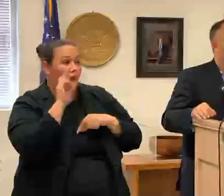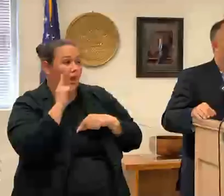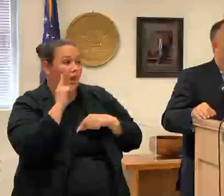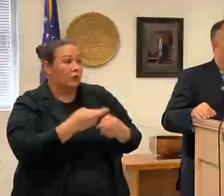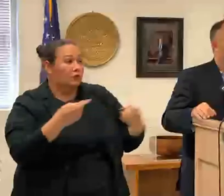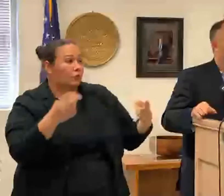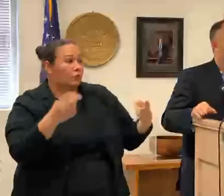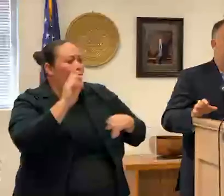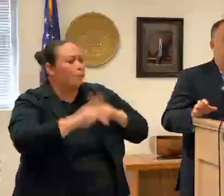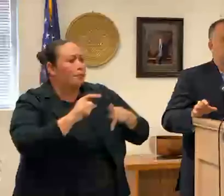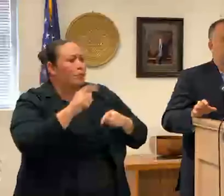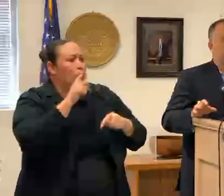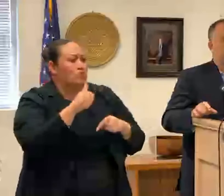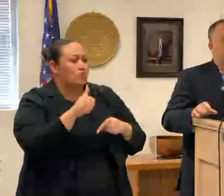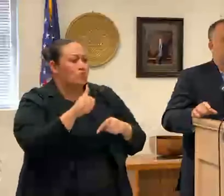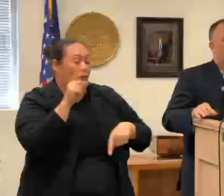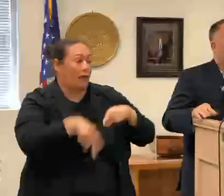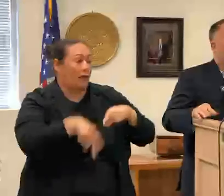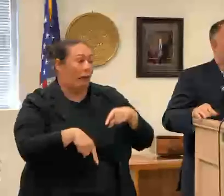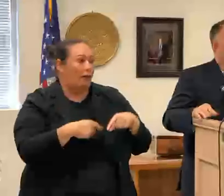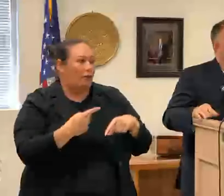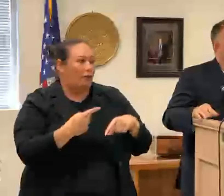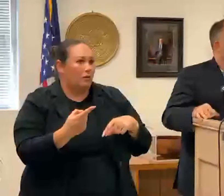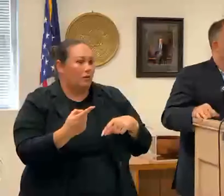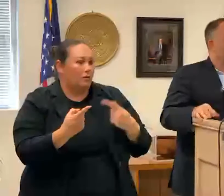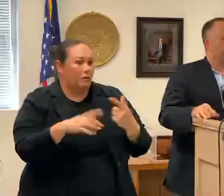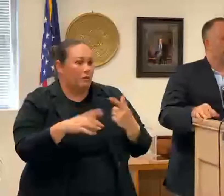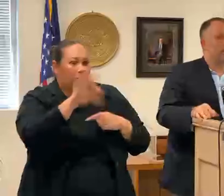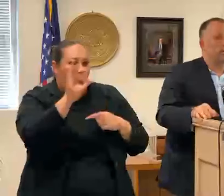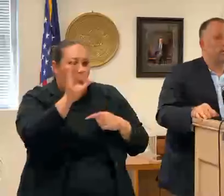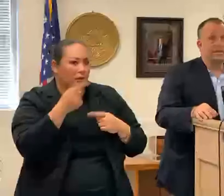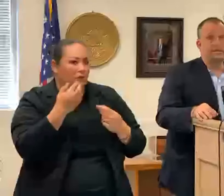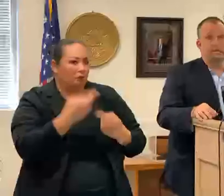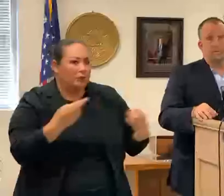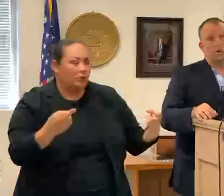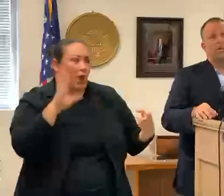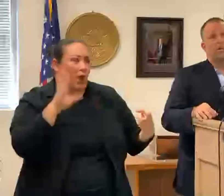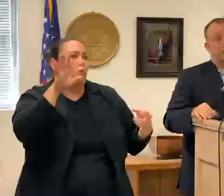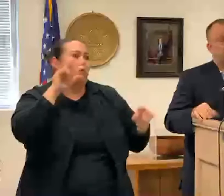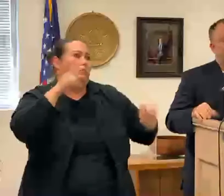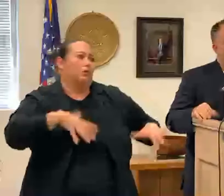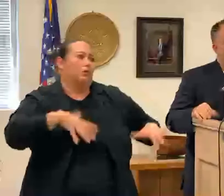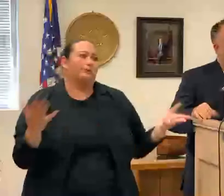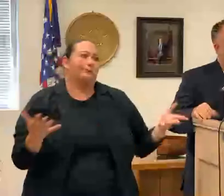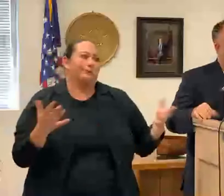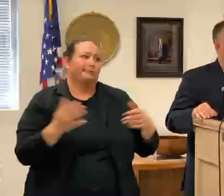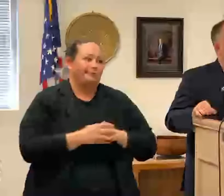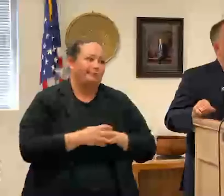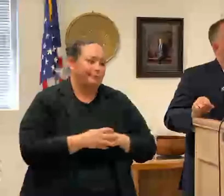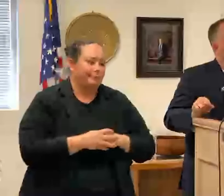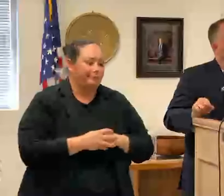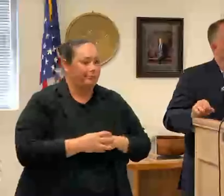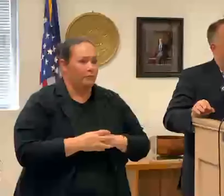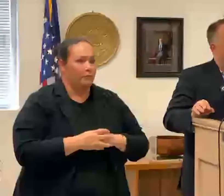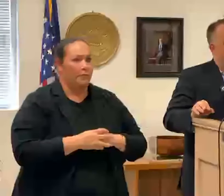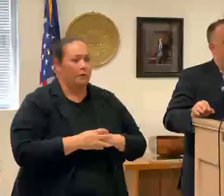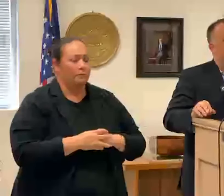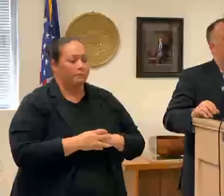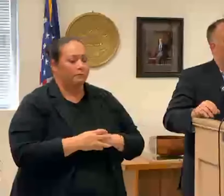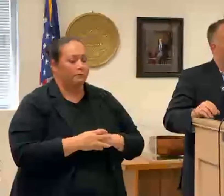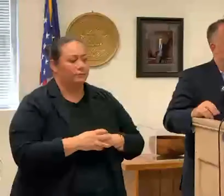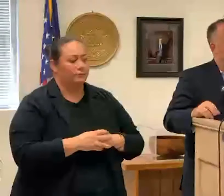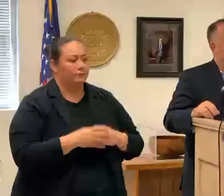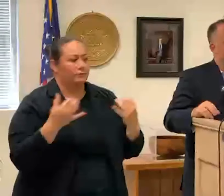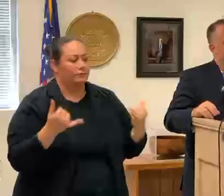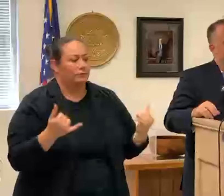displaced or hurt, I would be shocked. And then one final thing, because I want to take multiple opportunities as we go forward to mention